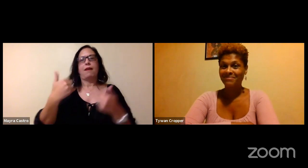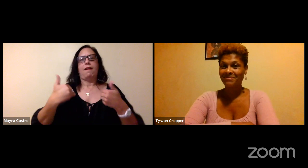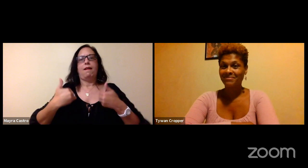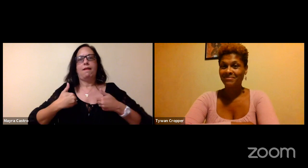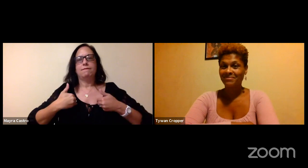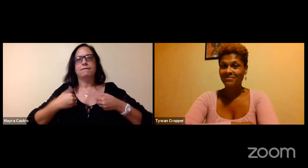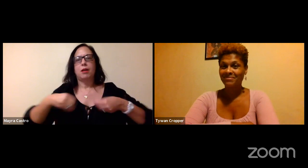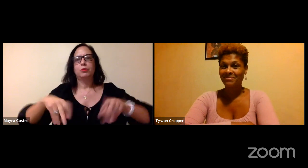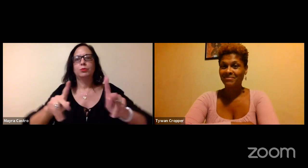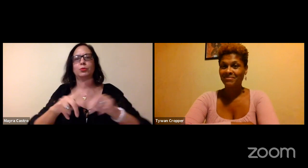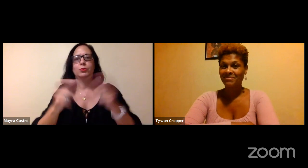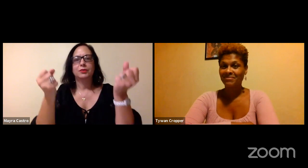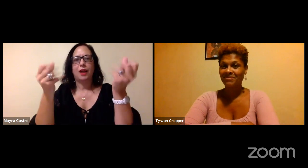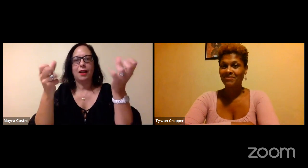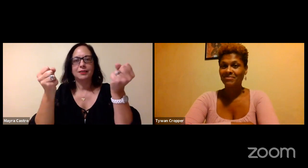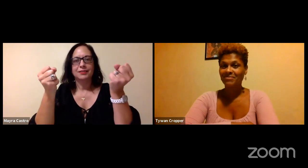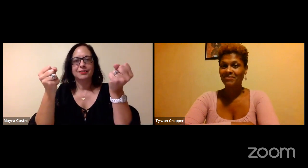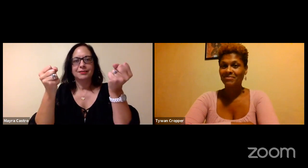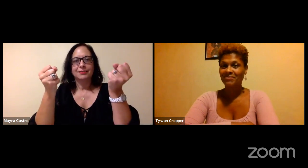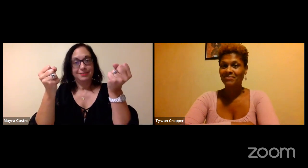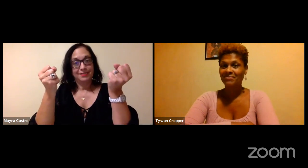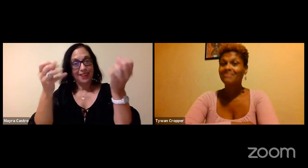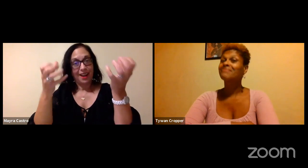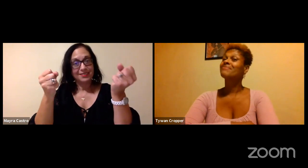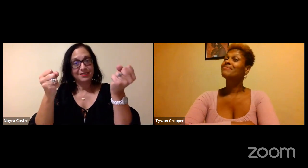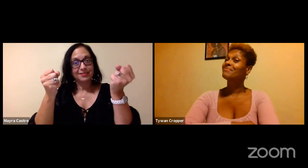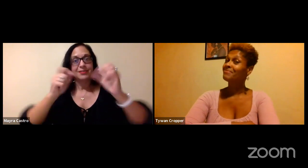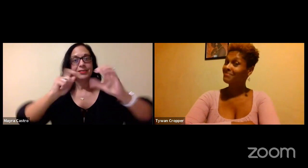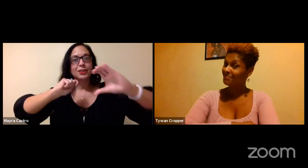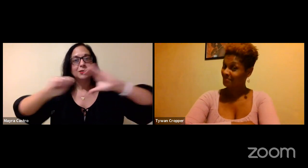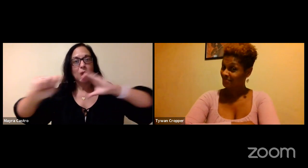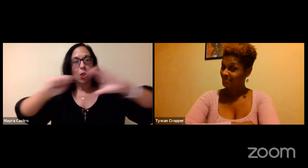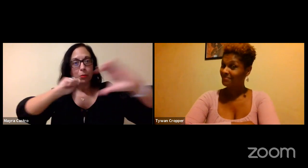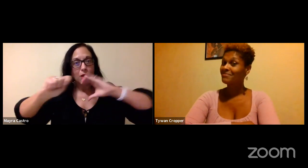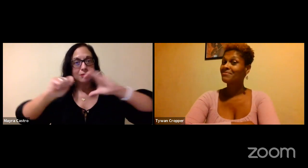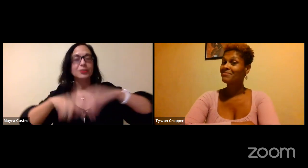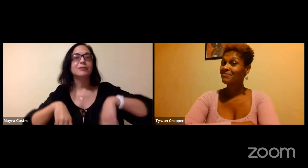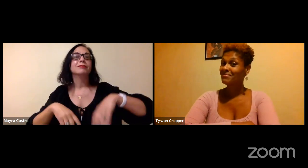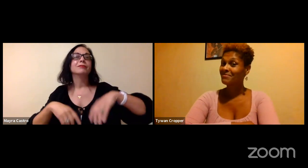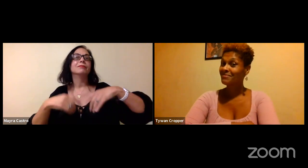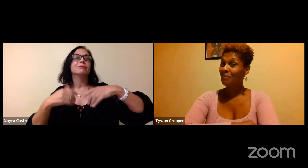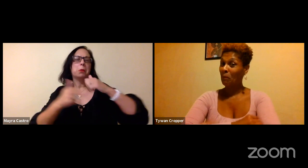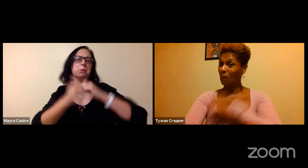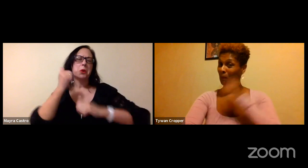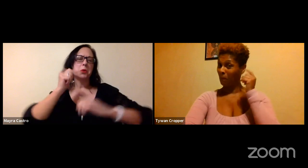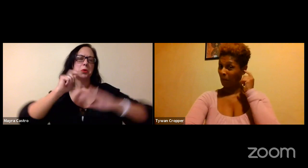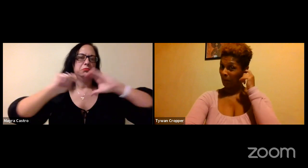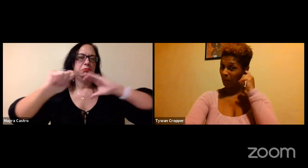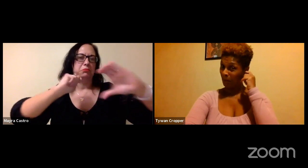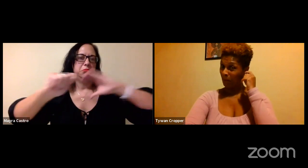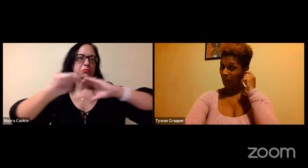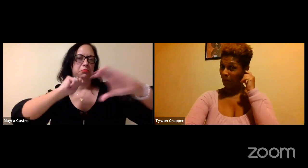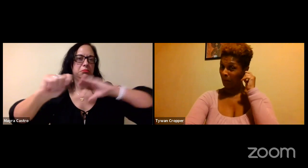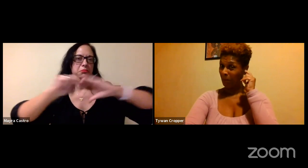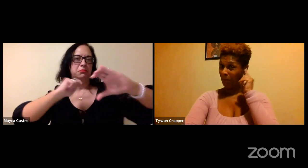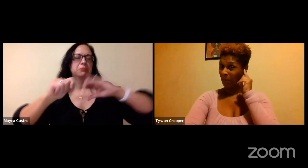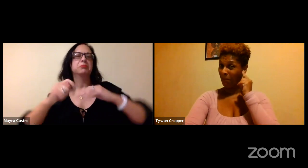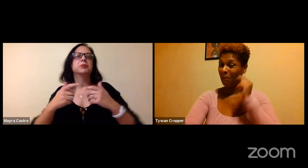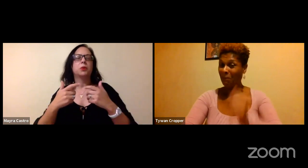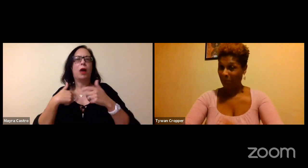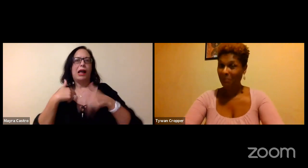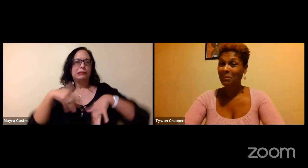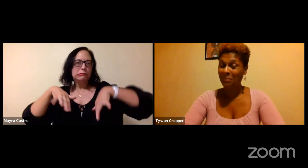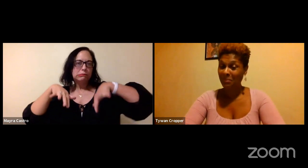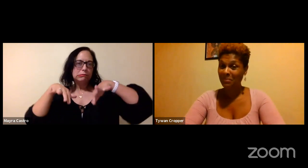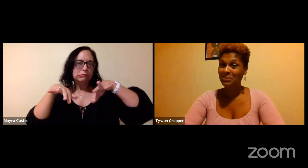And then I started to change, because now I was in a signing environment. It was a total communication environment.